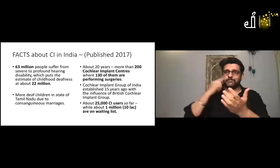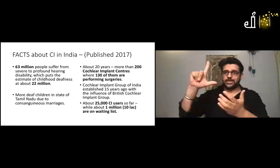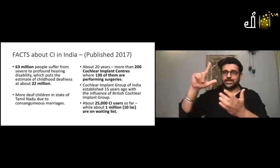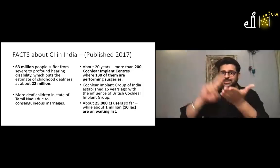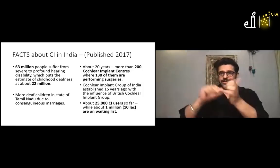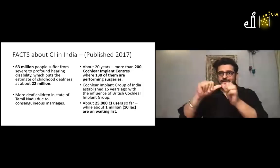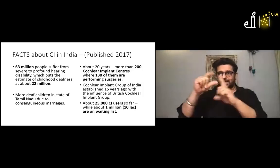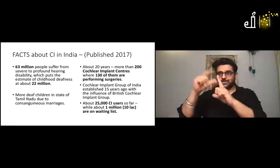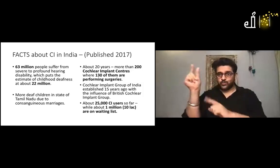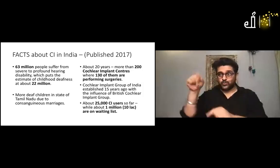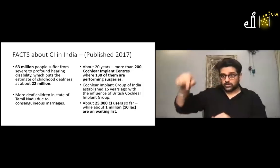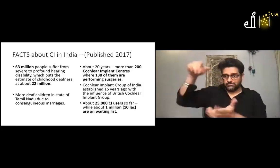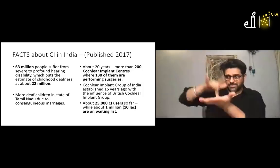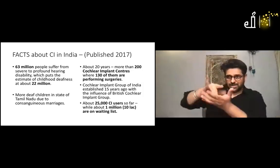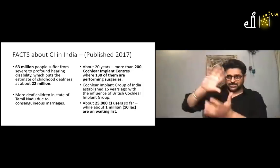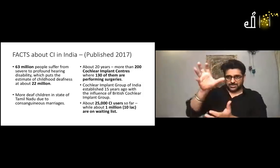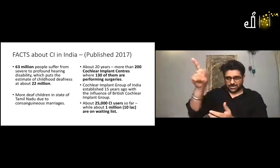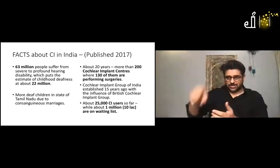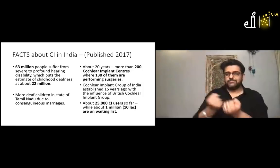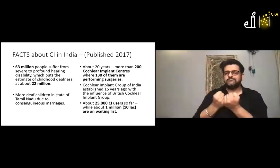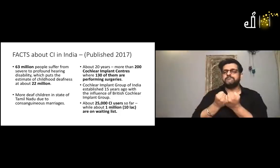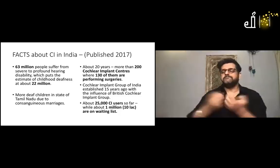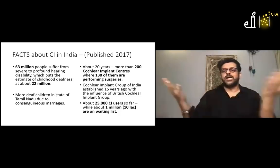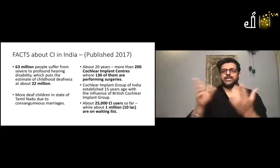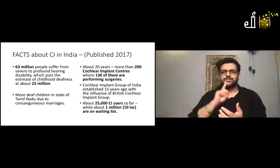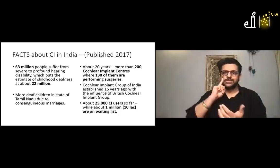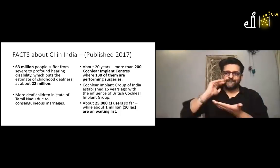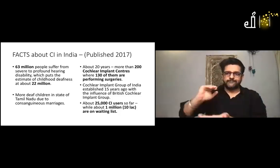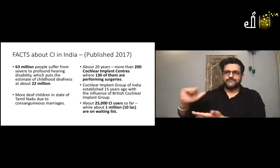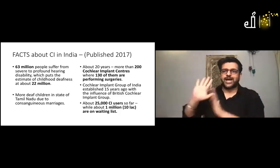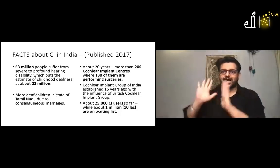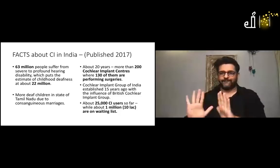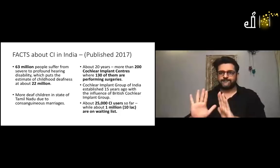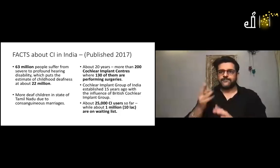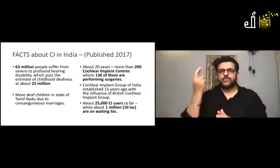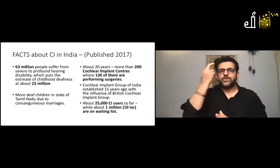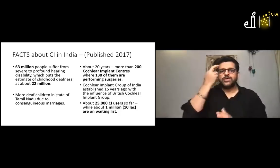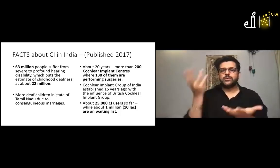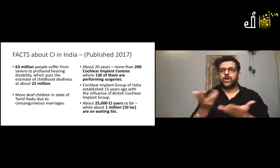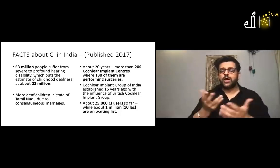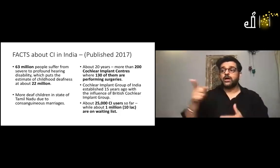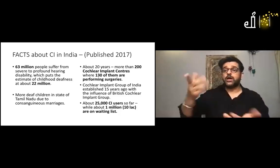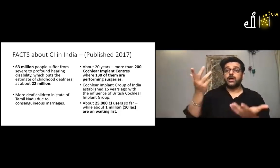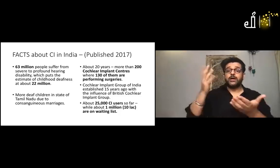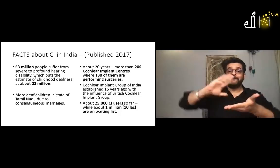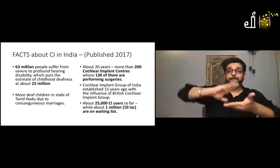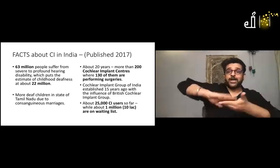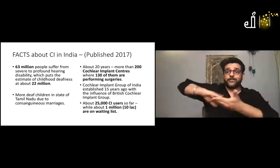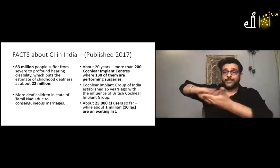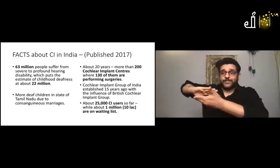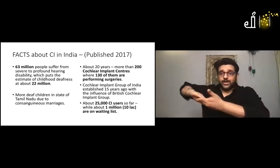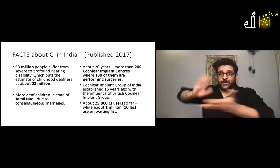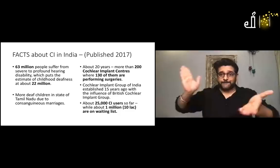In Tamil Nadu, that particular state has many deaf children because of